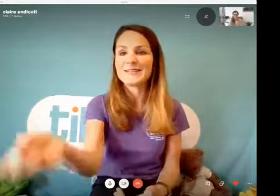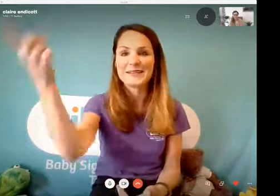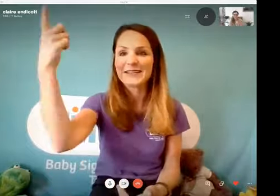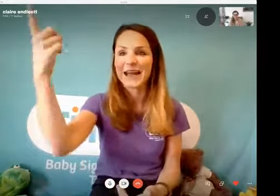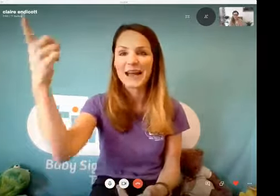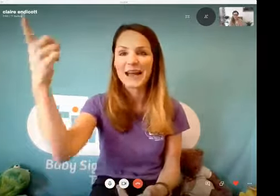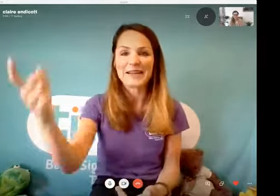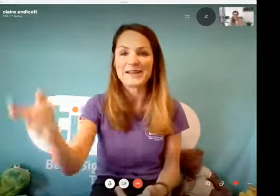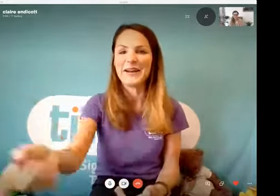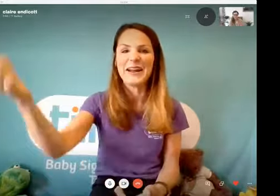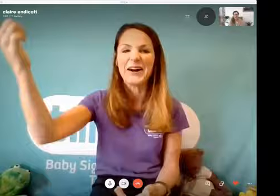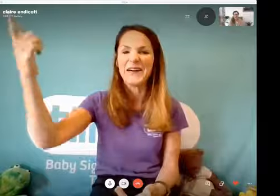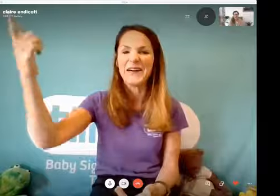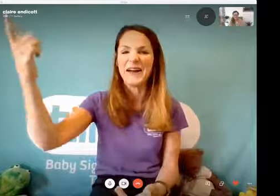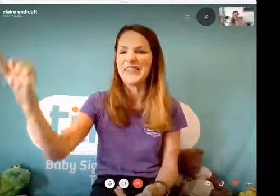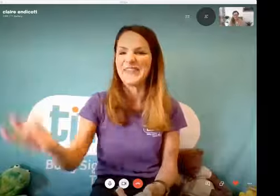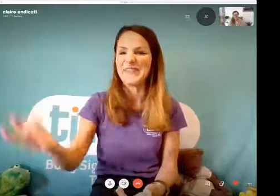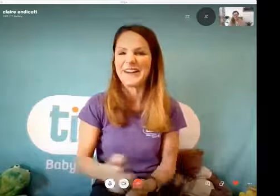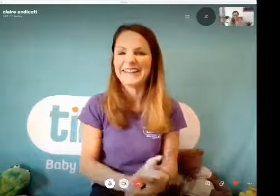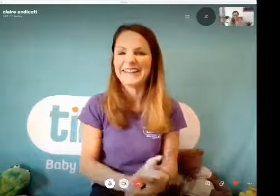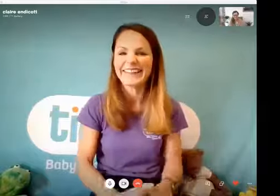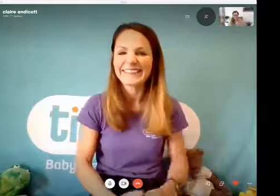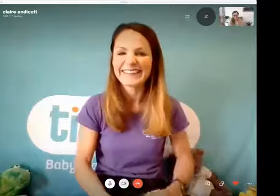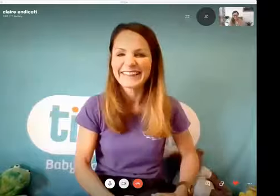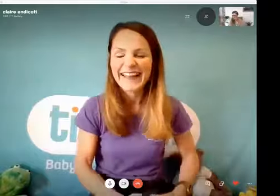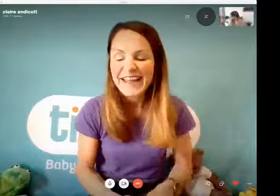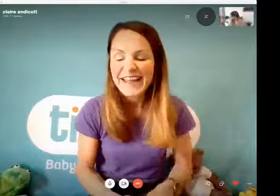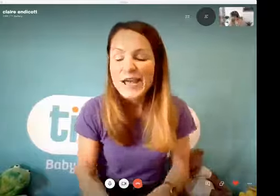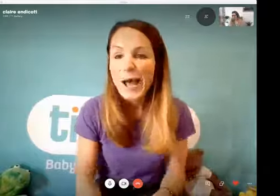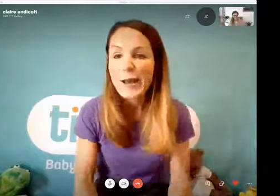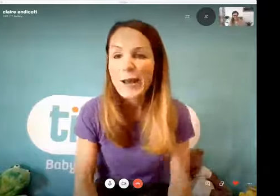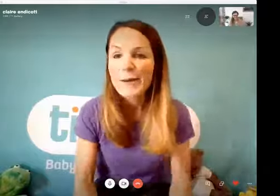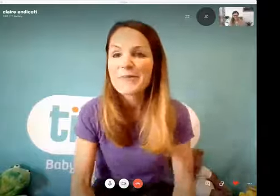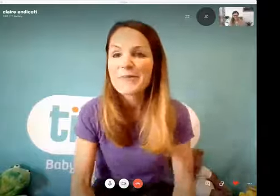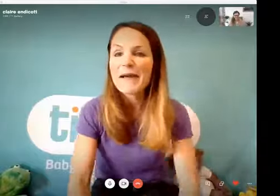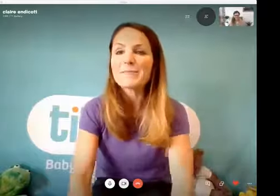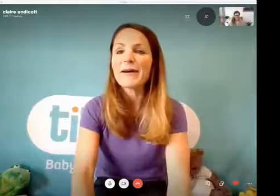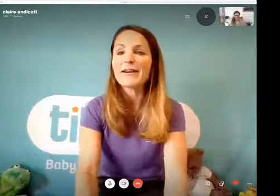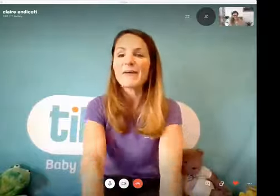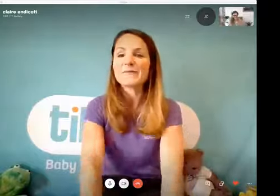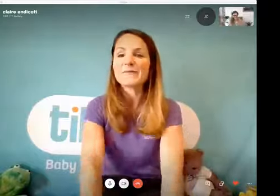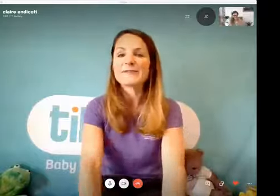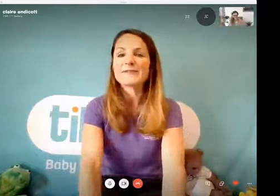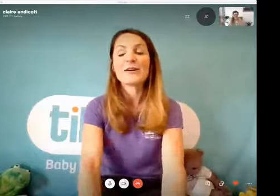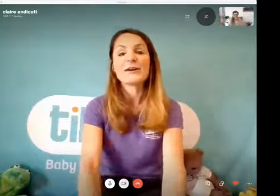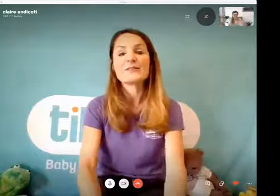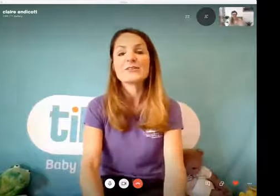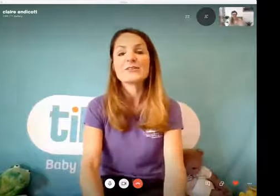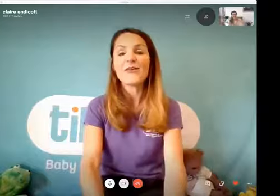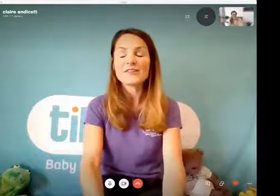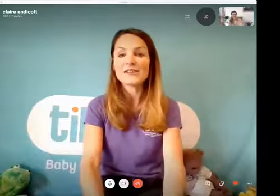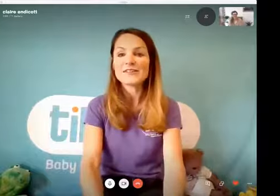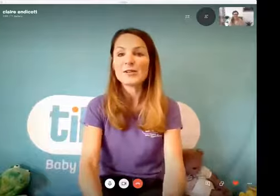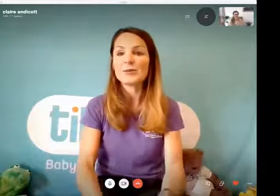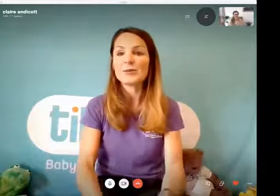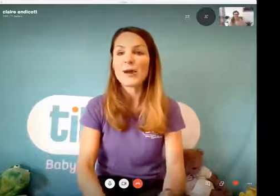keep running off at the window. The main benefit of baby sign language is obviously to enable